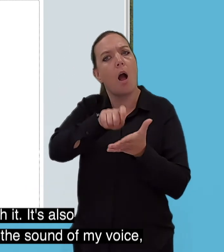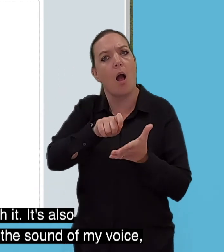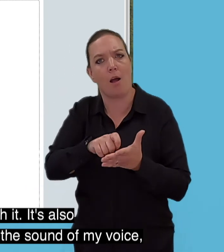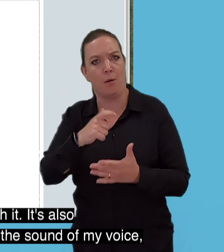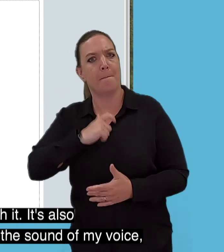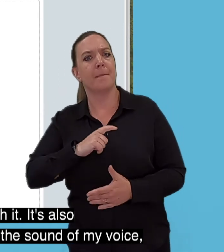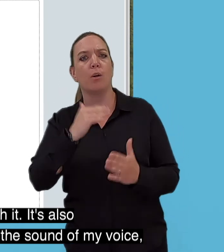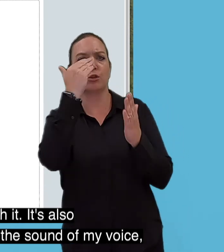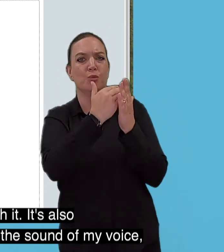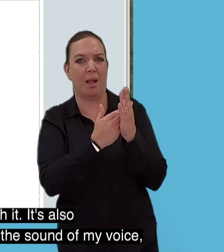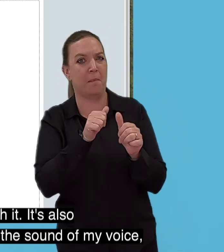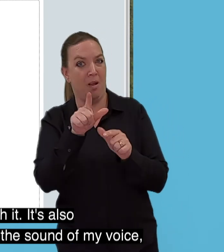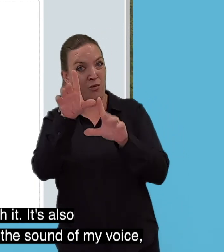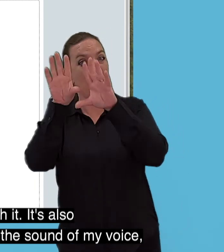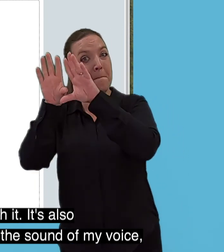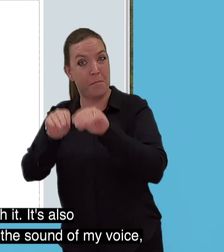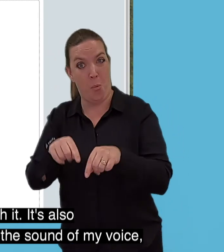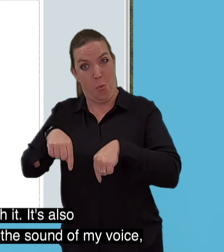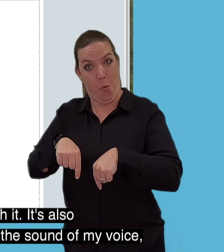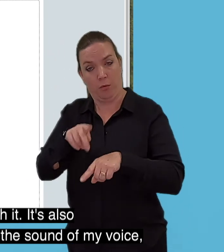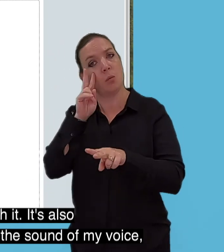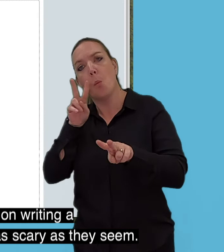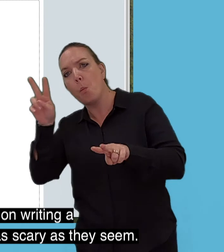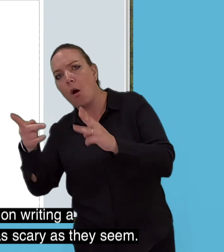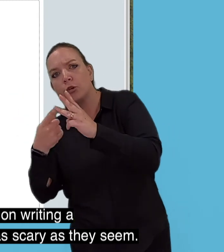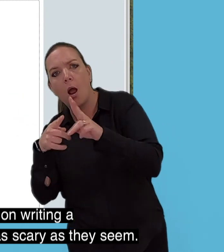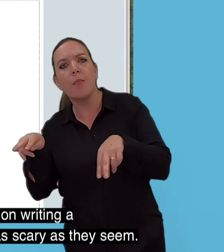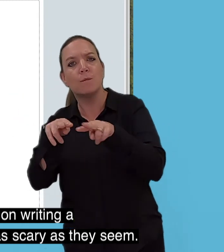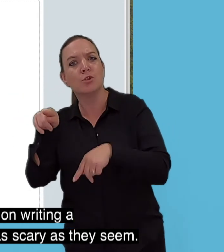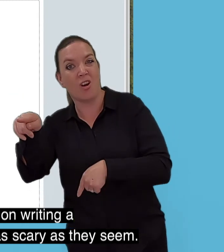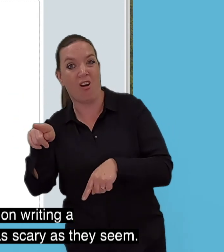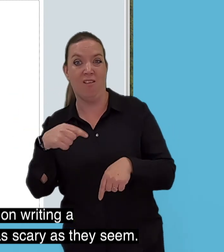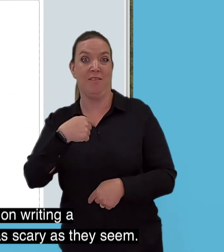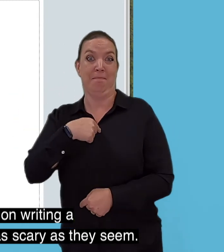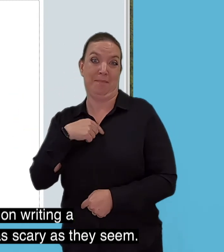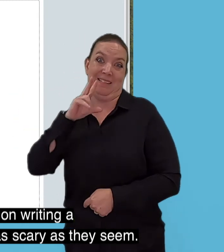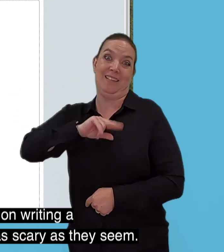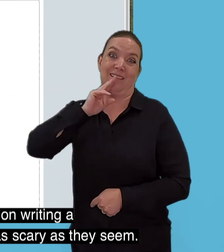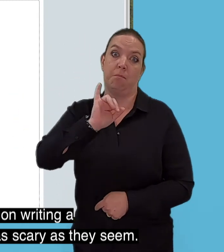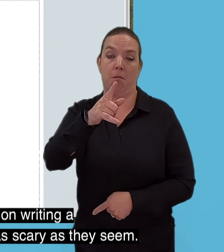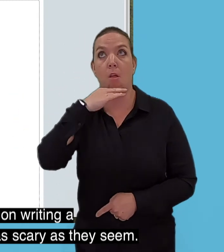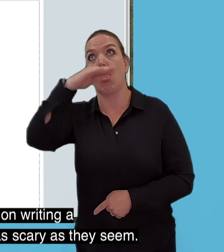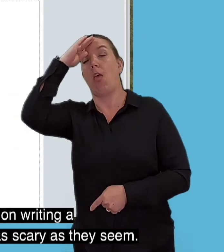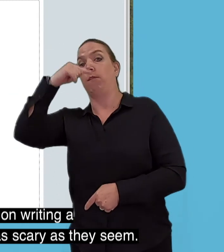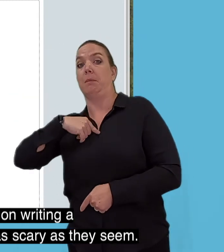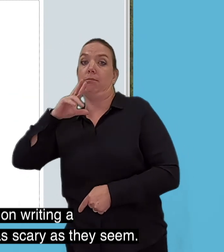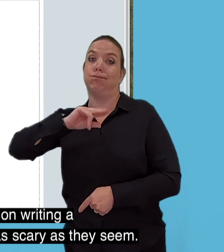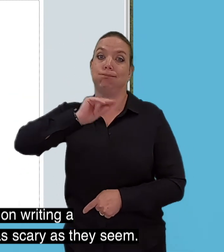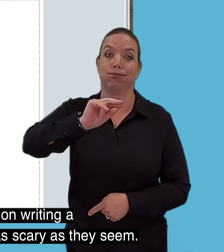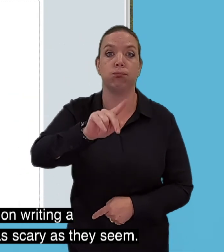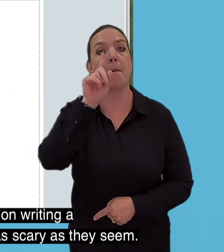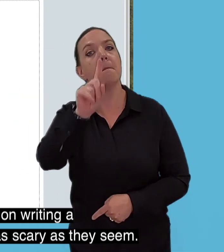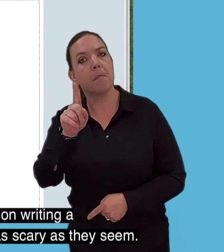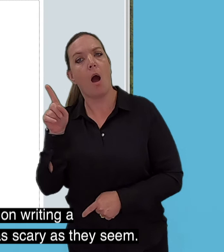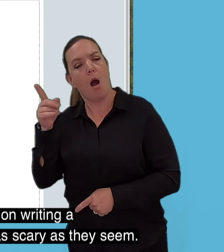it. It's also narrated by me, so you'll probably be sick of the sound of my voice, but you will be able to get started on writing a personal statement. They